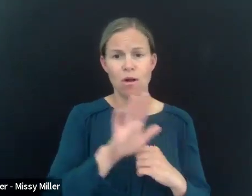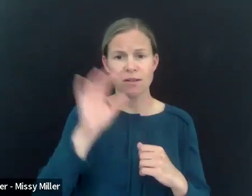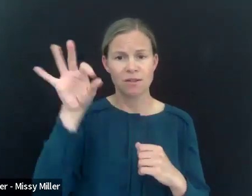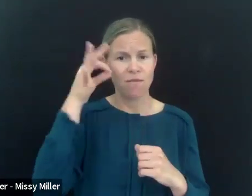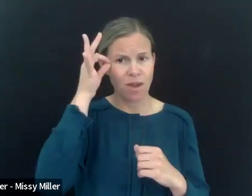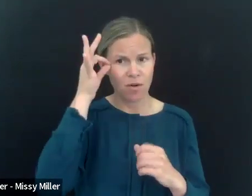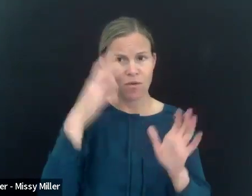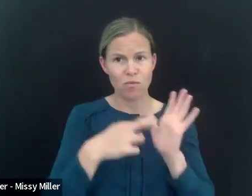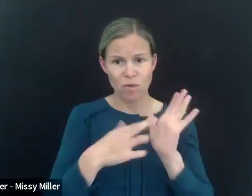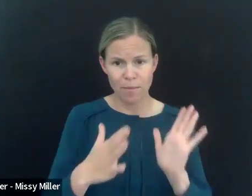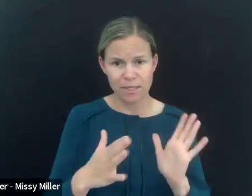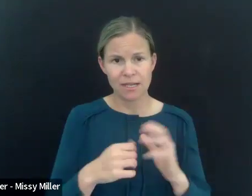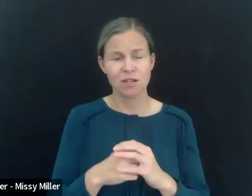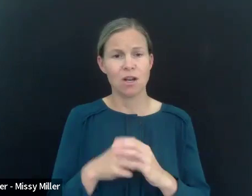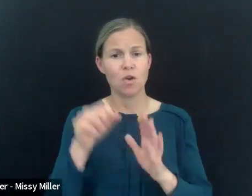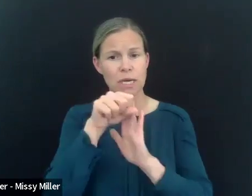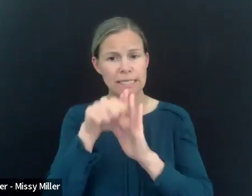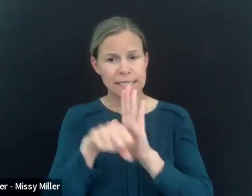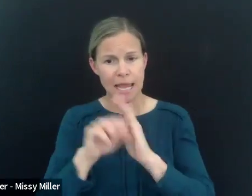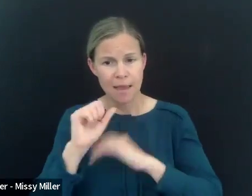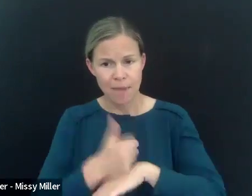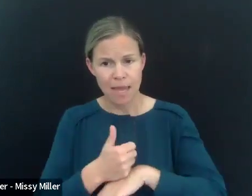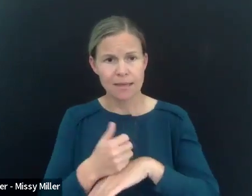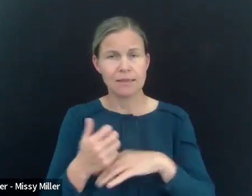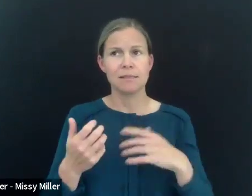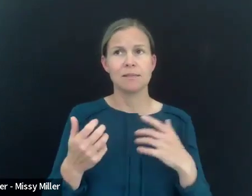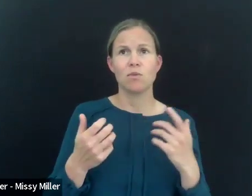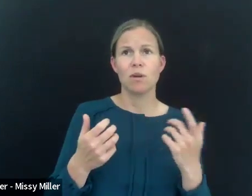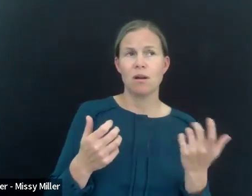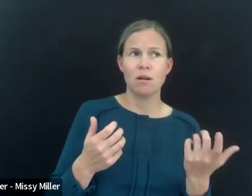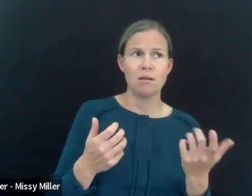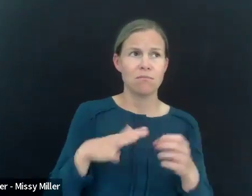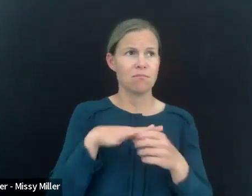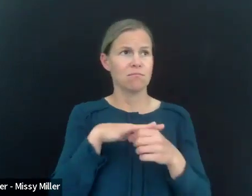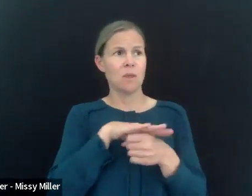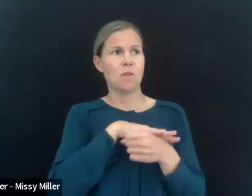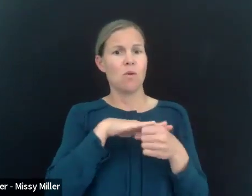your state-based representative or senator, with your local county commissioner, you can